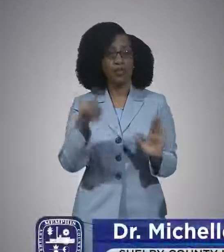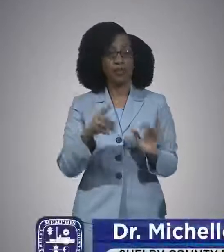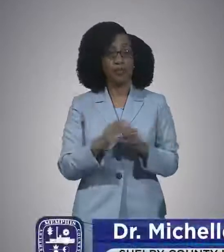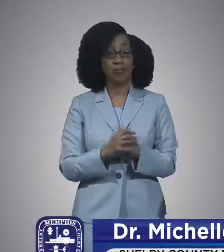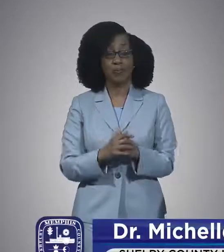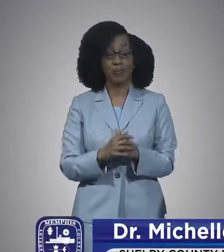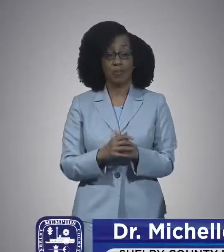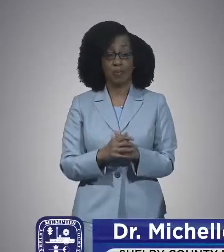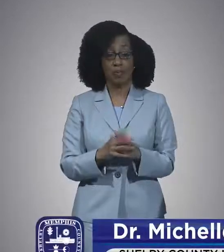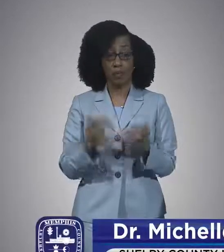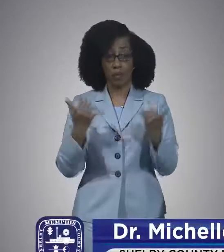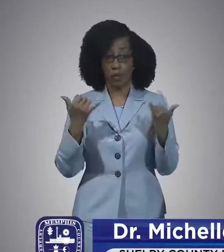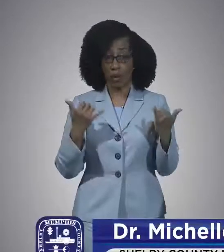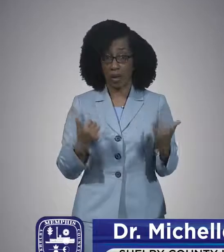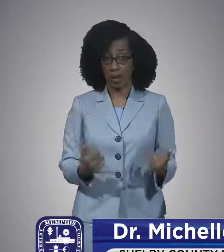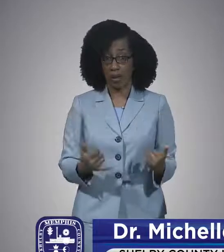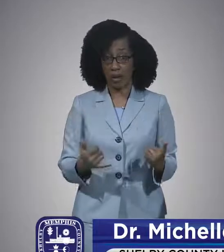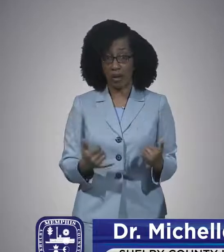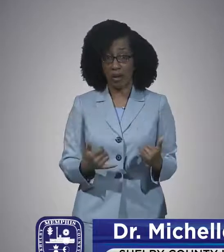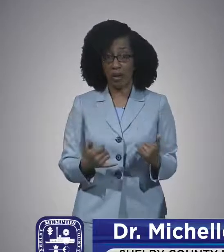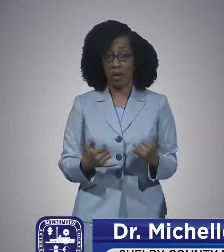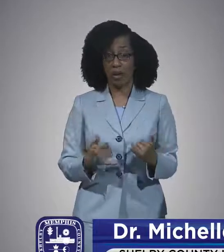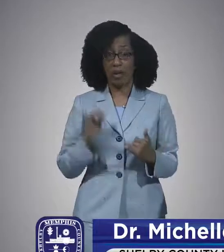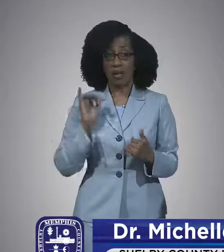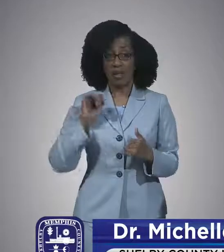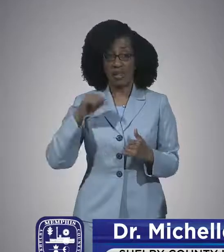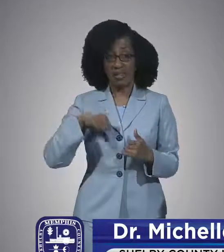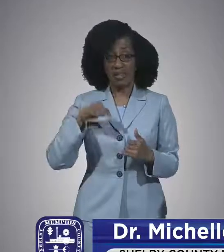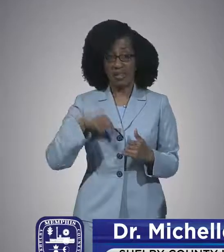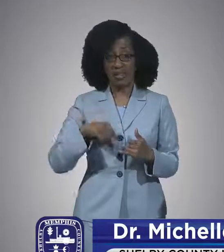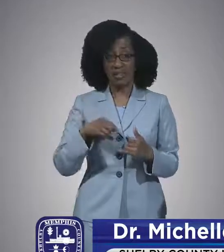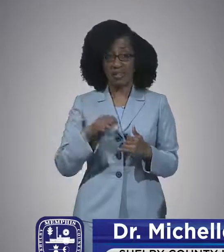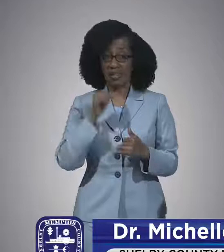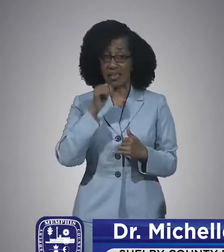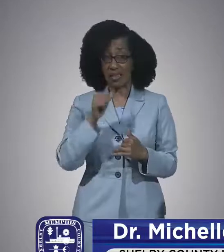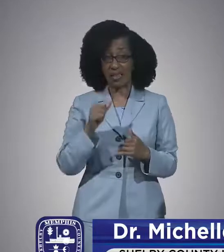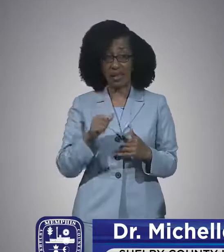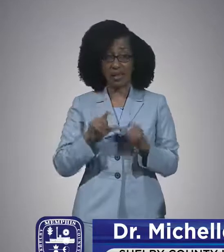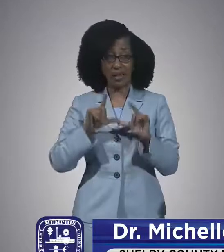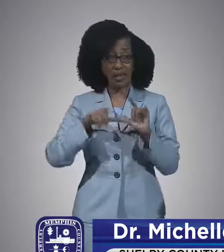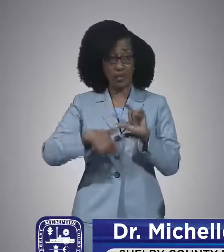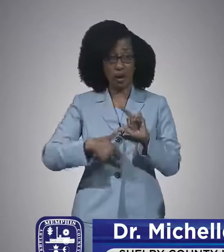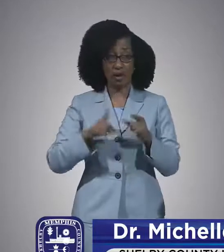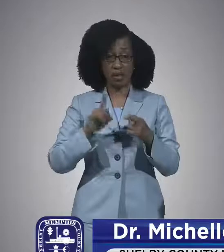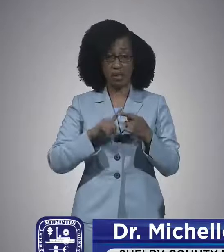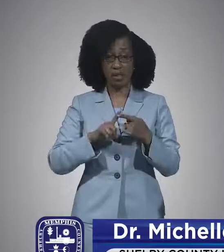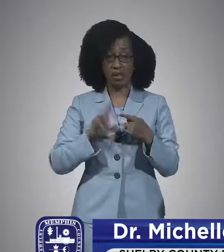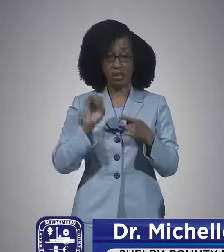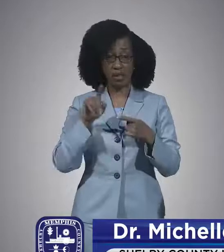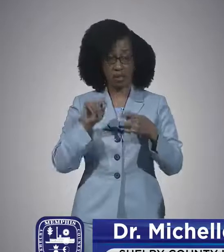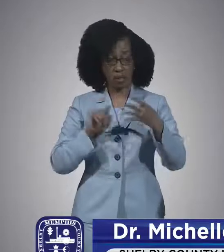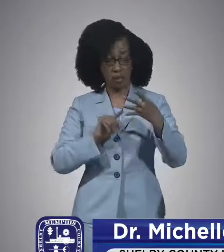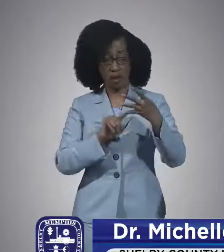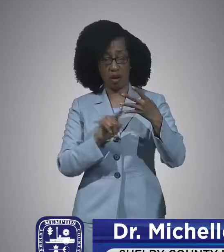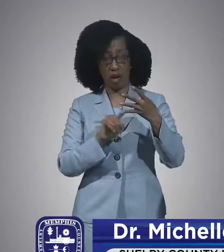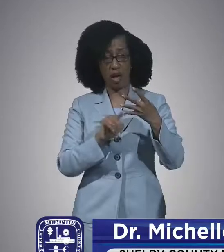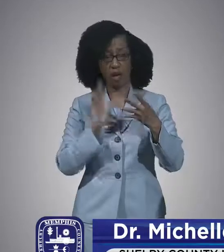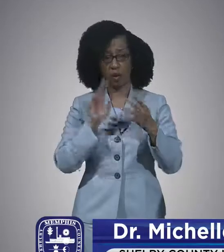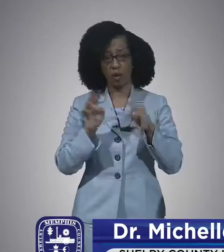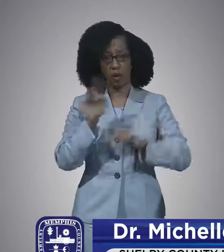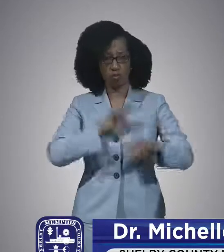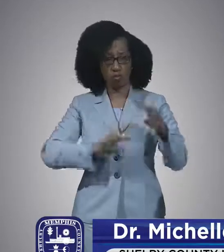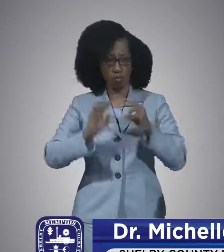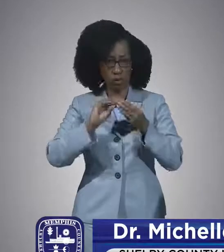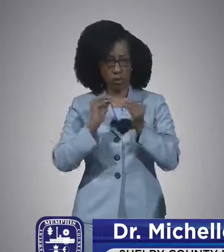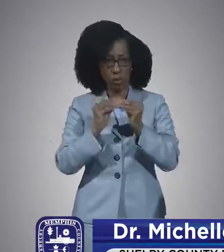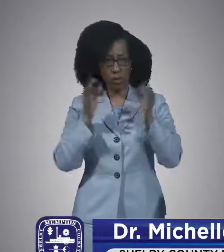current health order does not expire until the end of September. At that point, we will reevaluate based on what's going on with the numbers